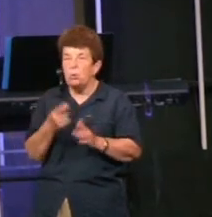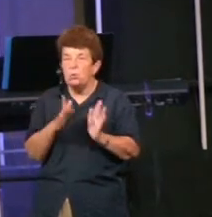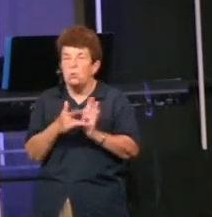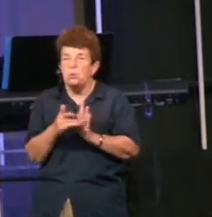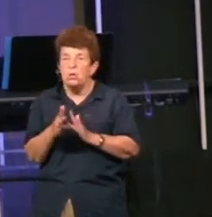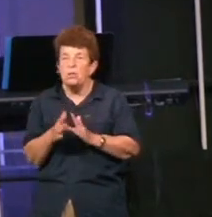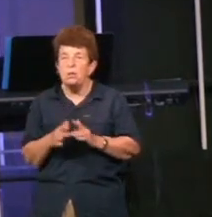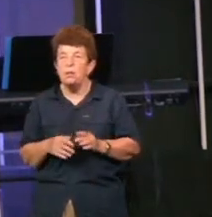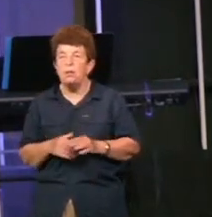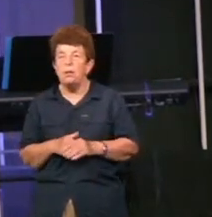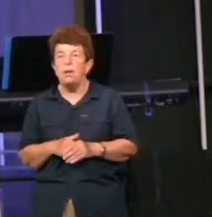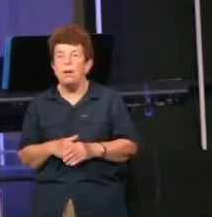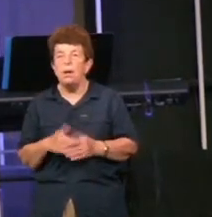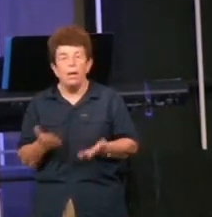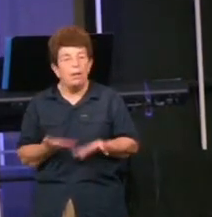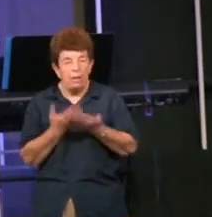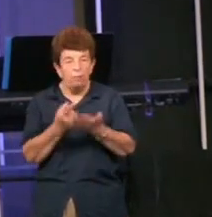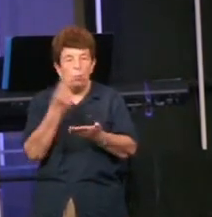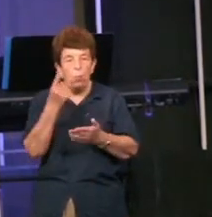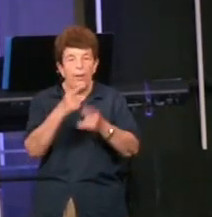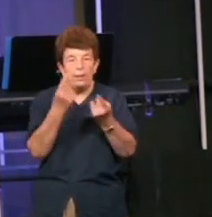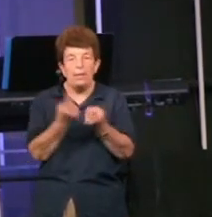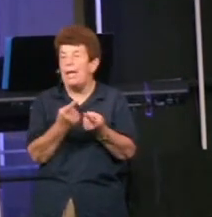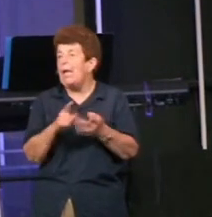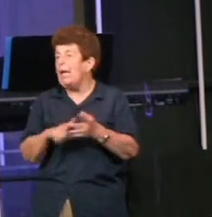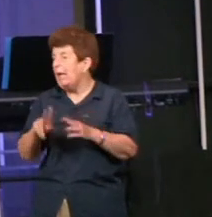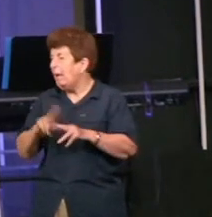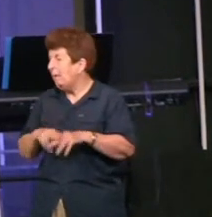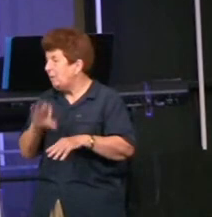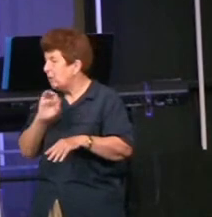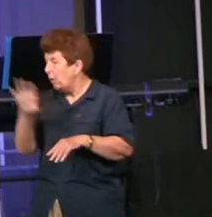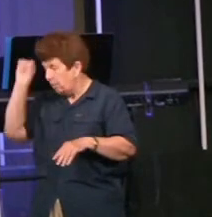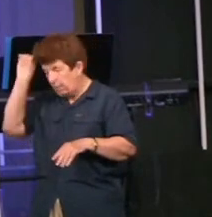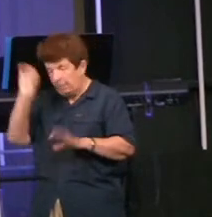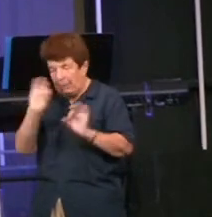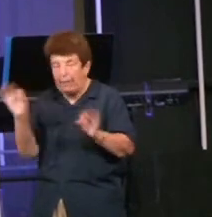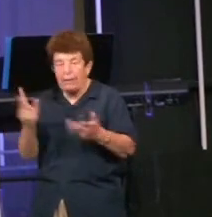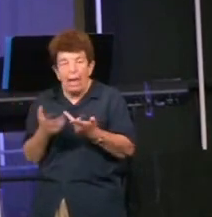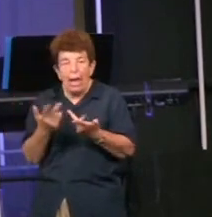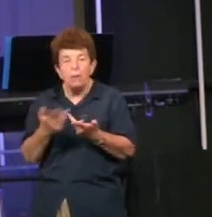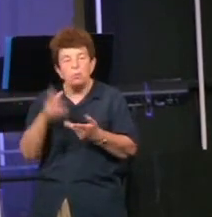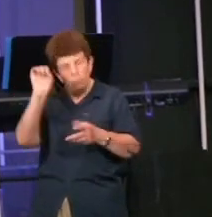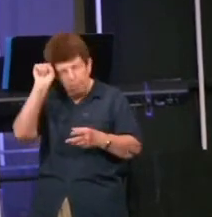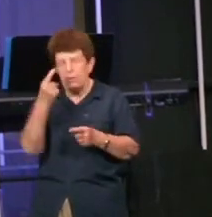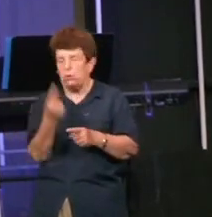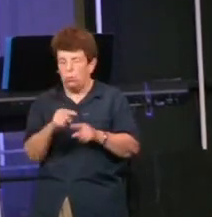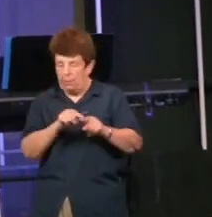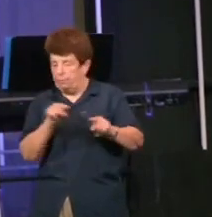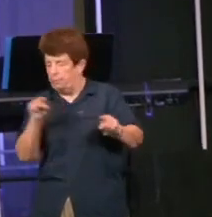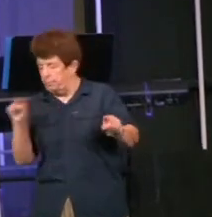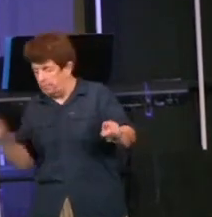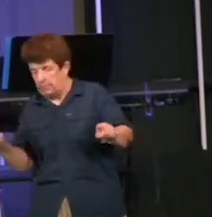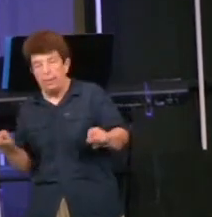I give you one thing? If you remember nothing else from the sermon this morning, remember this one thing.